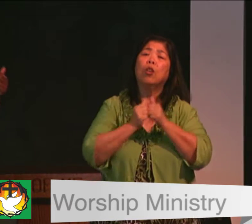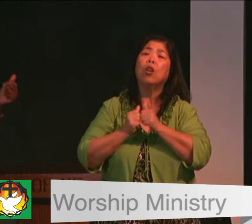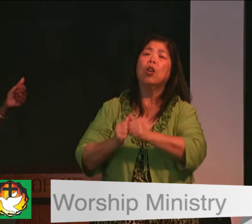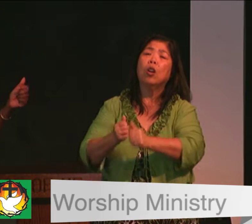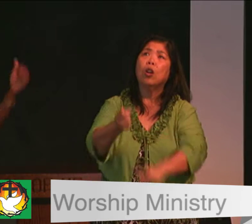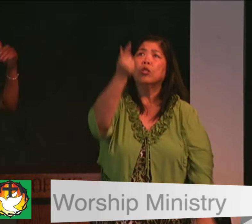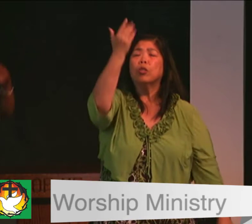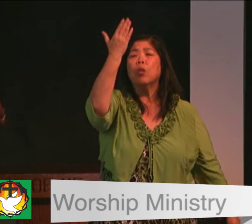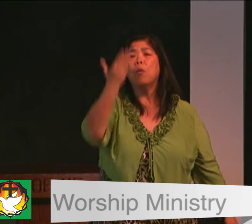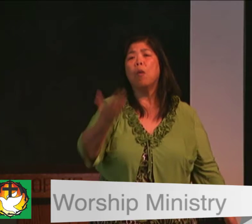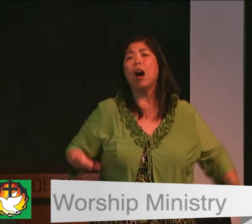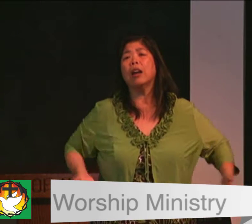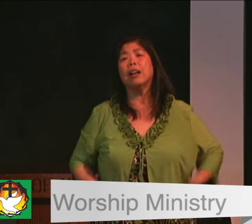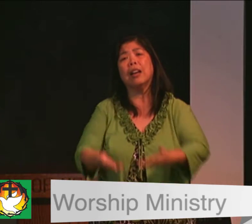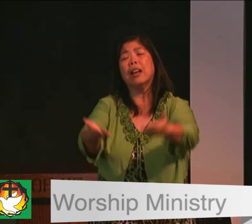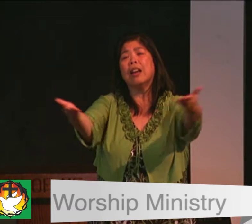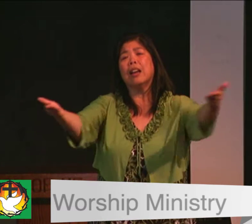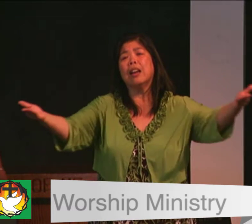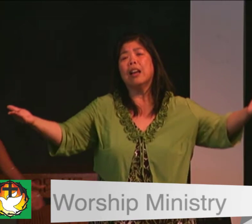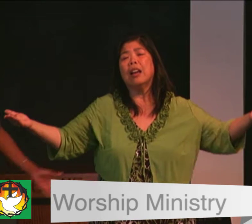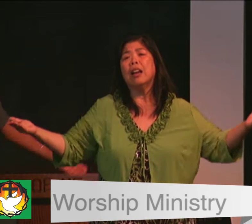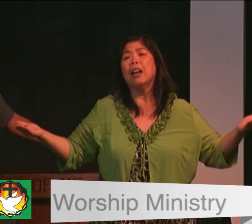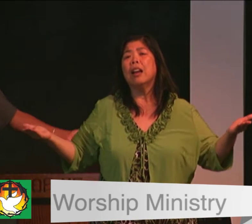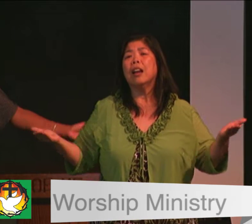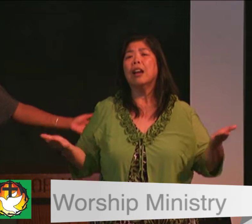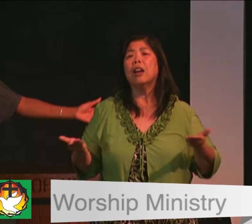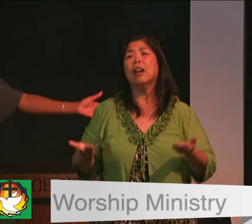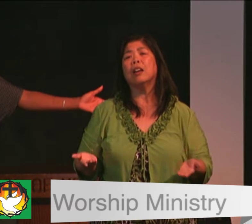together, you are here. When we worship you